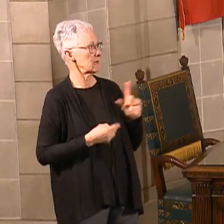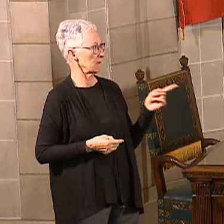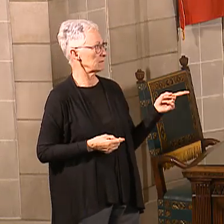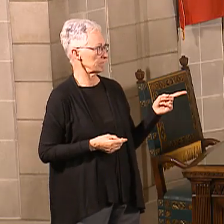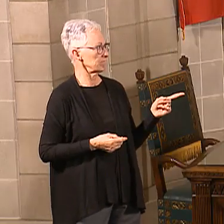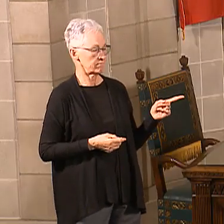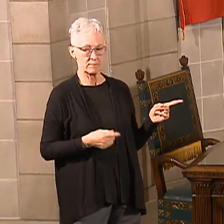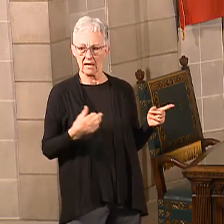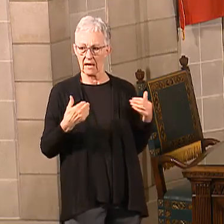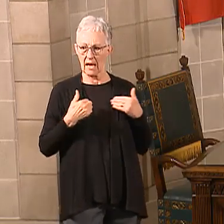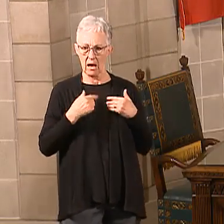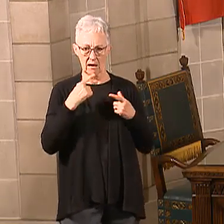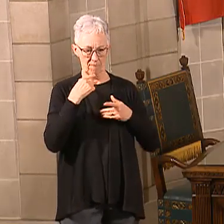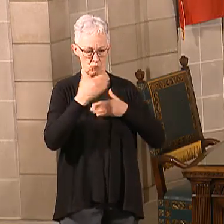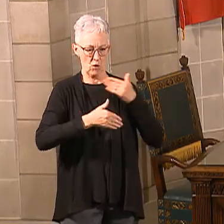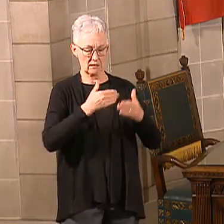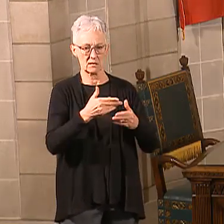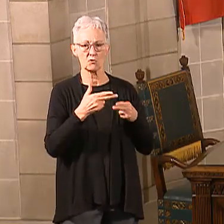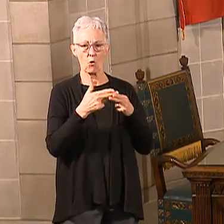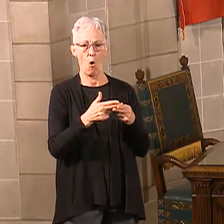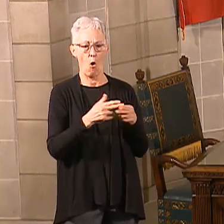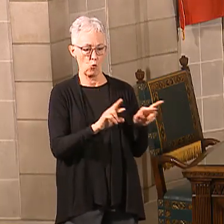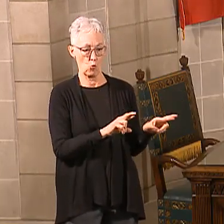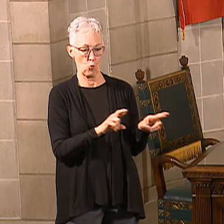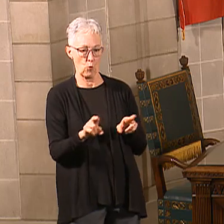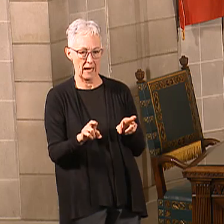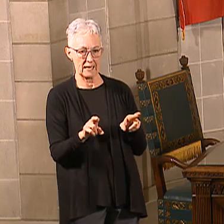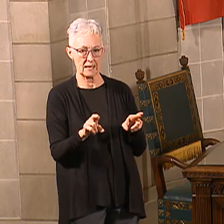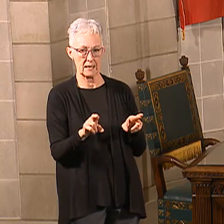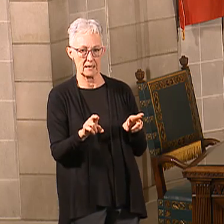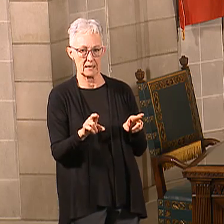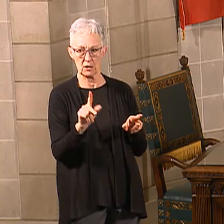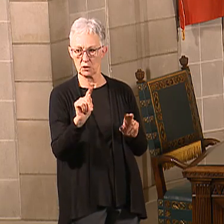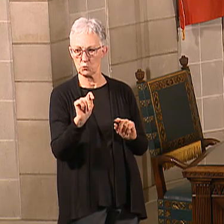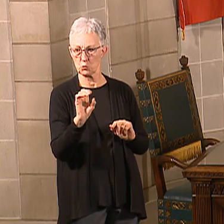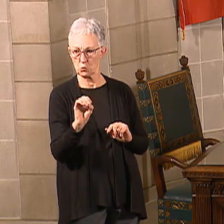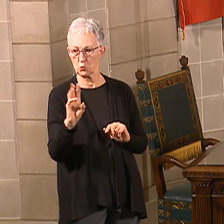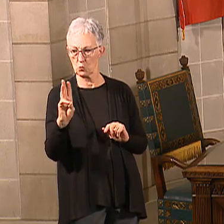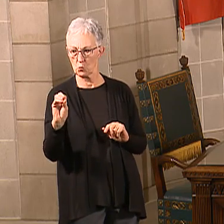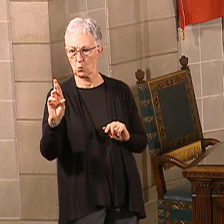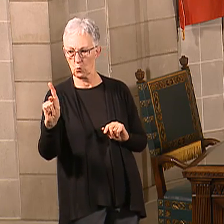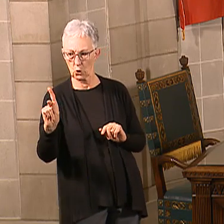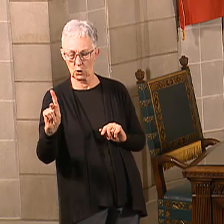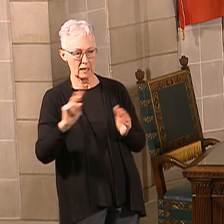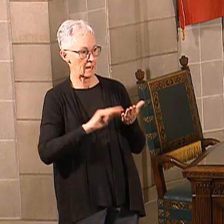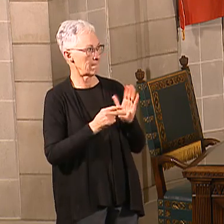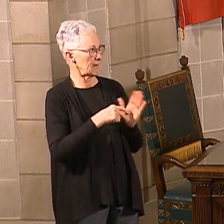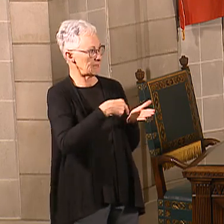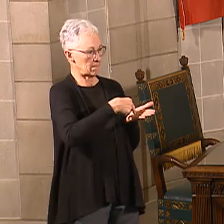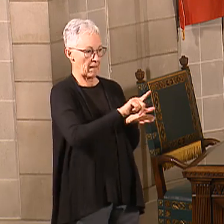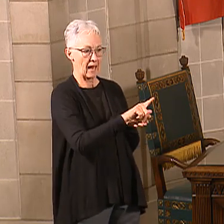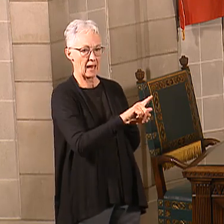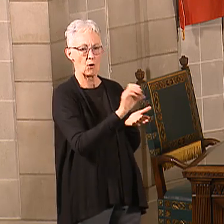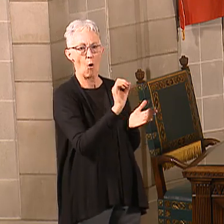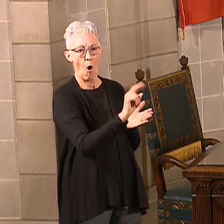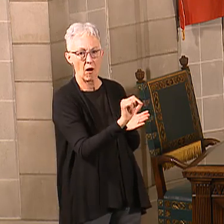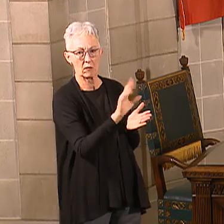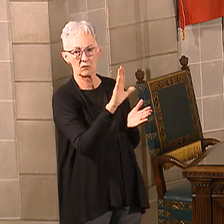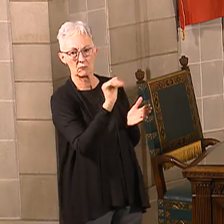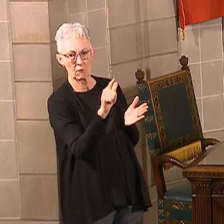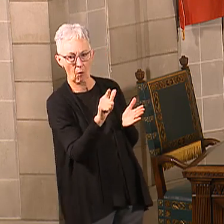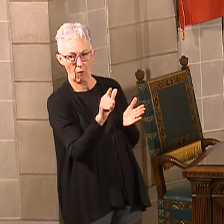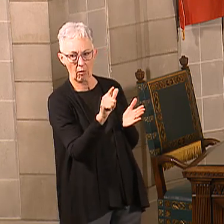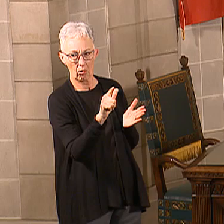So we have a process called a ready-to-work process, which basically is a paid on-call status. And what